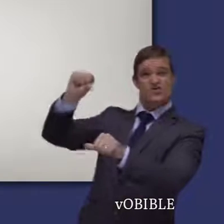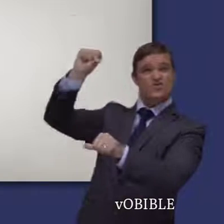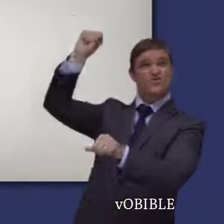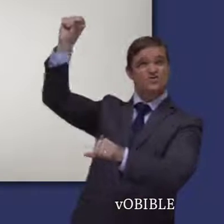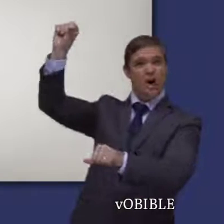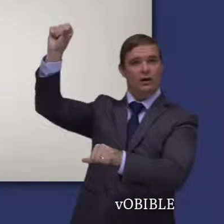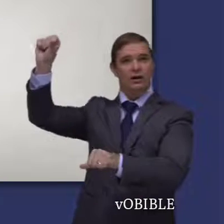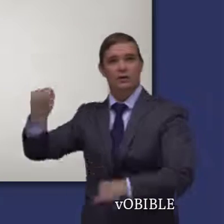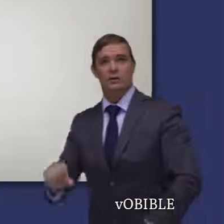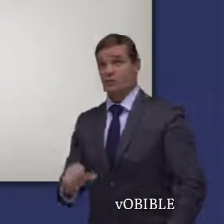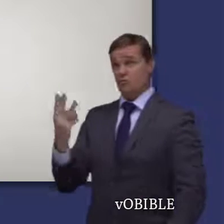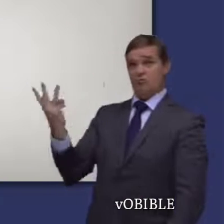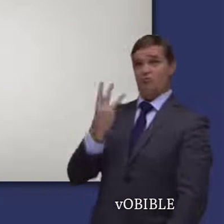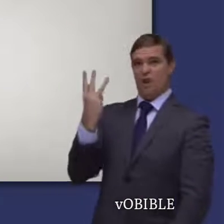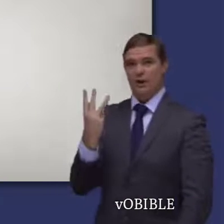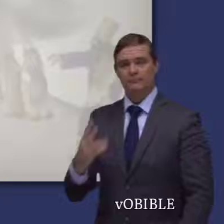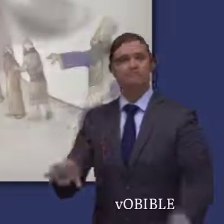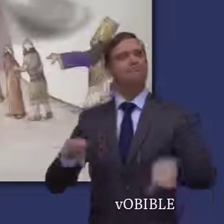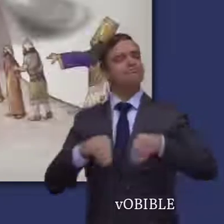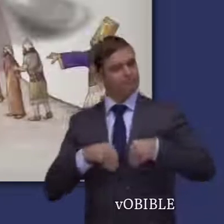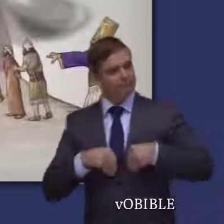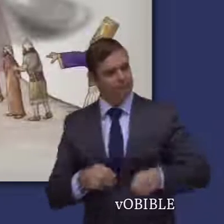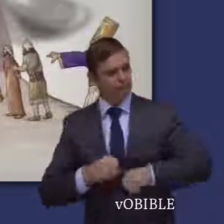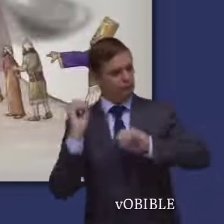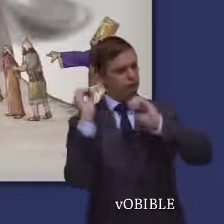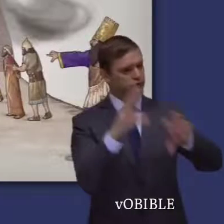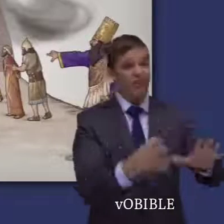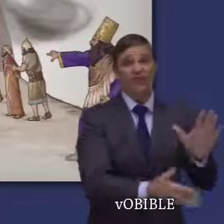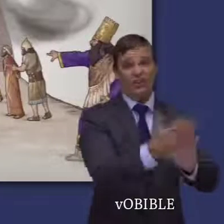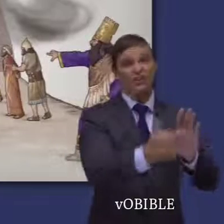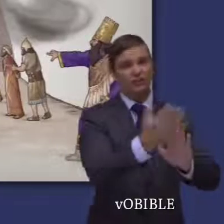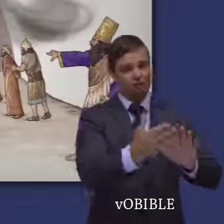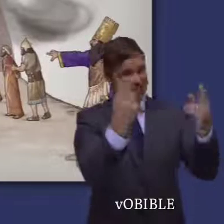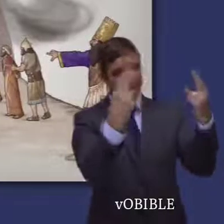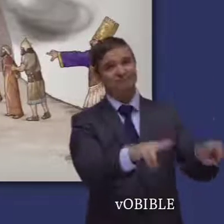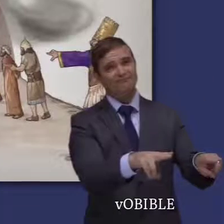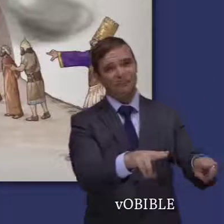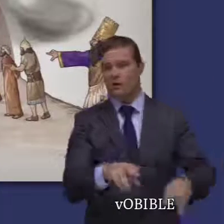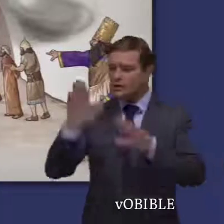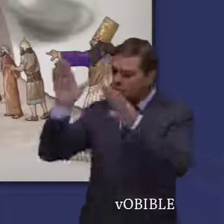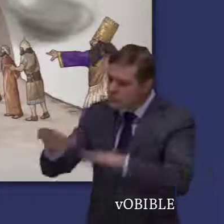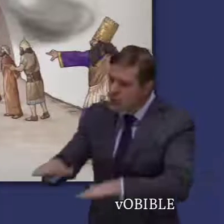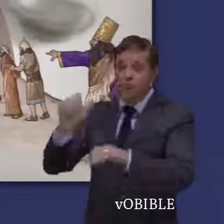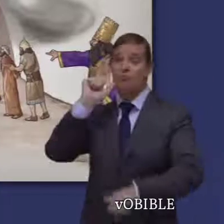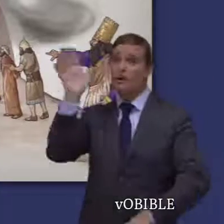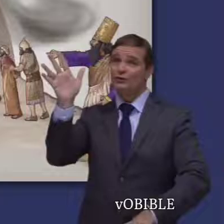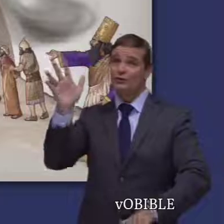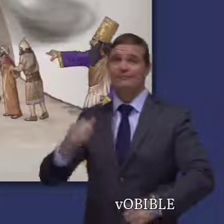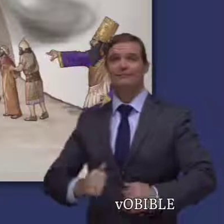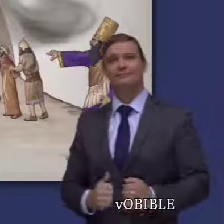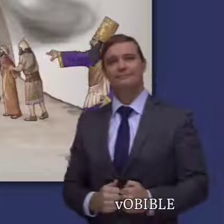companions, Shadrach, Meshach, and Abednego, bravely face death in a fiery furnace for refusing to worship an